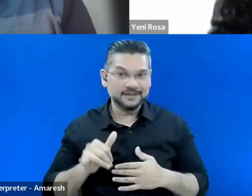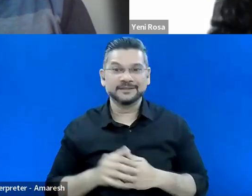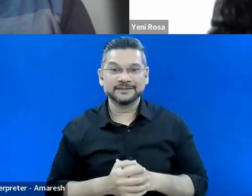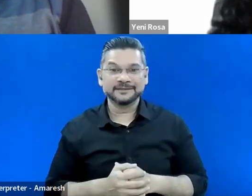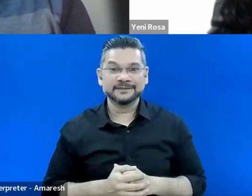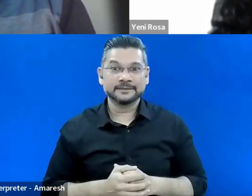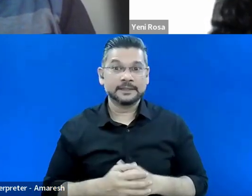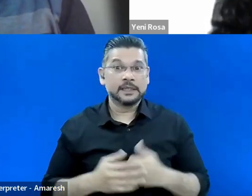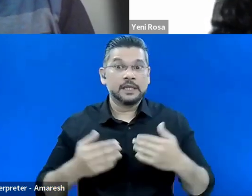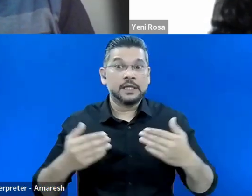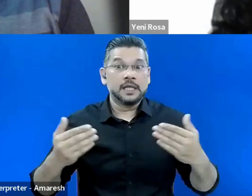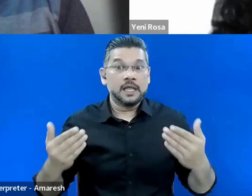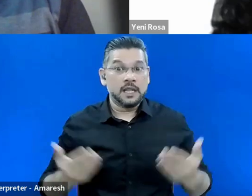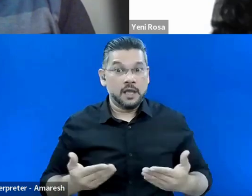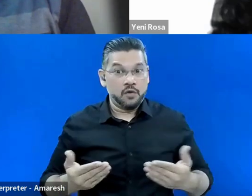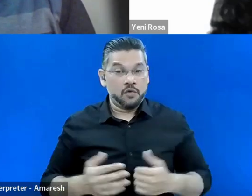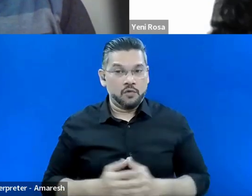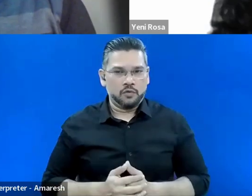now request